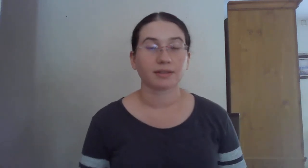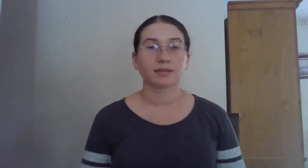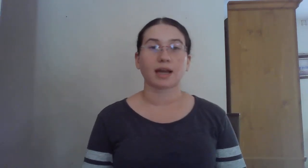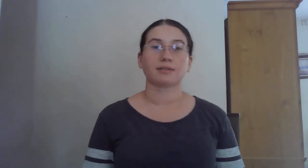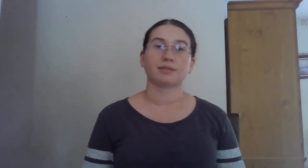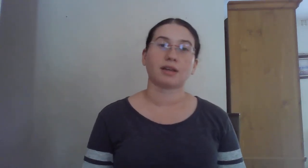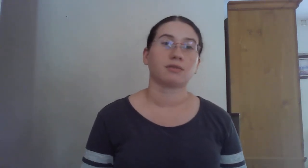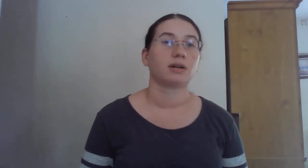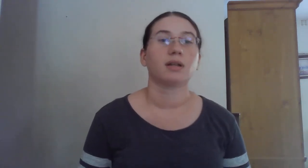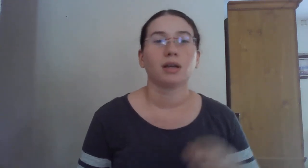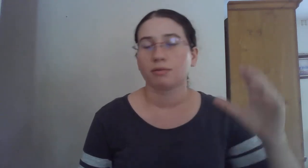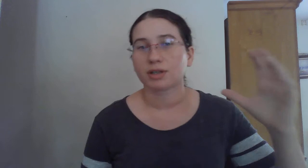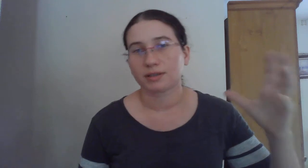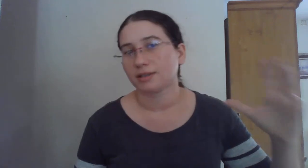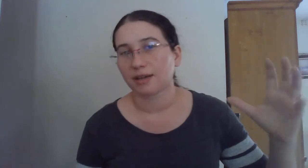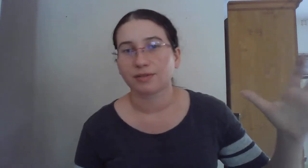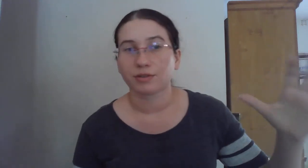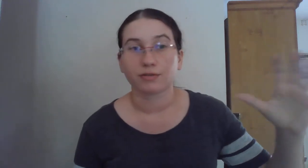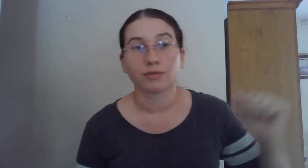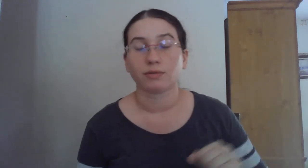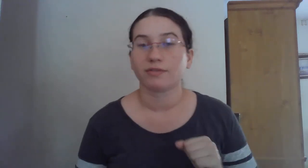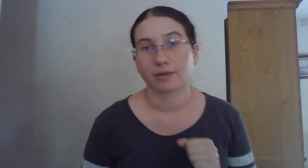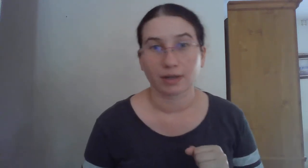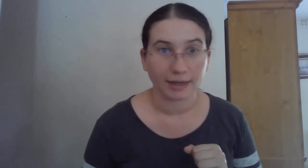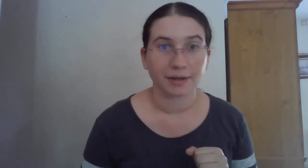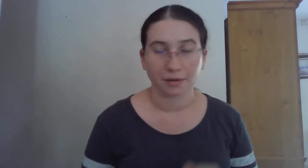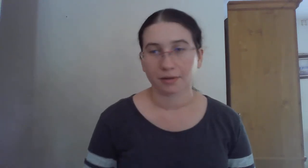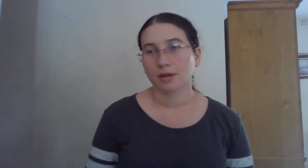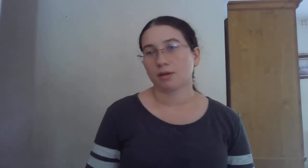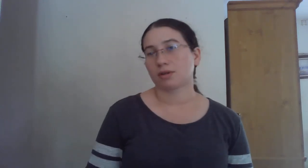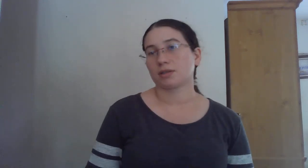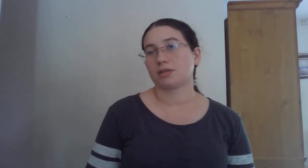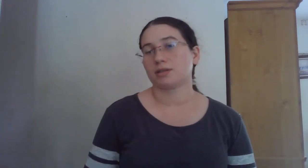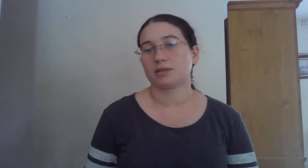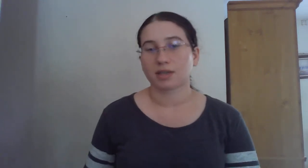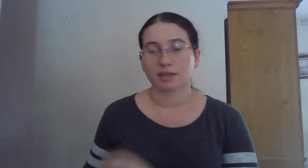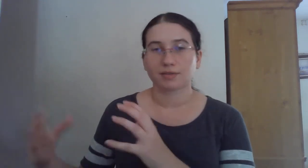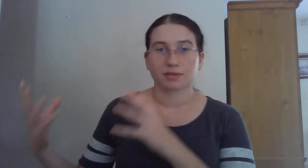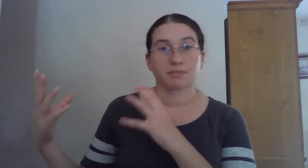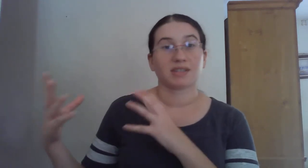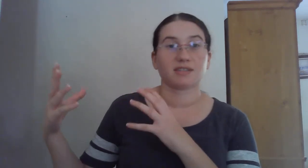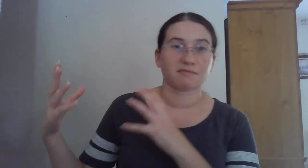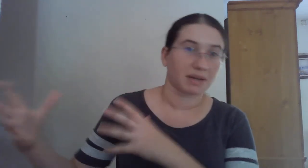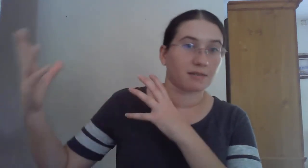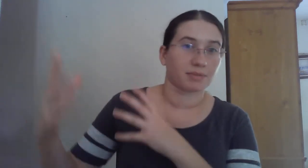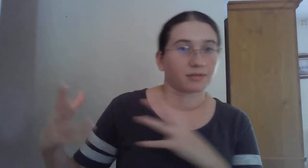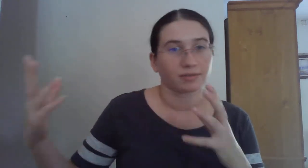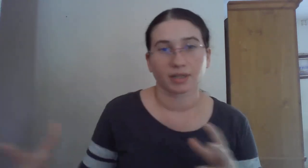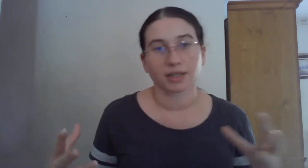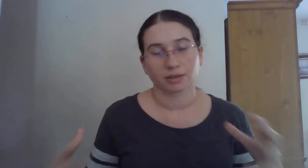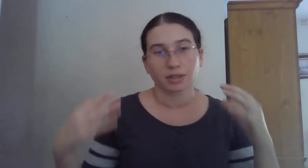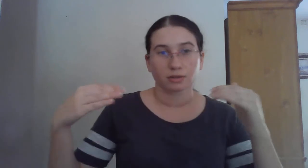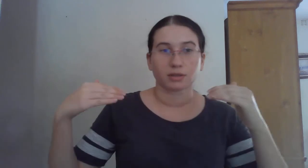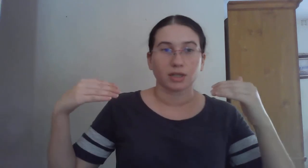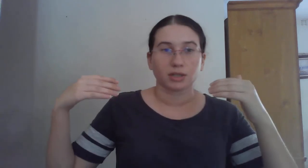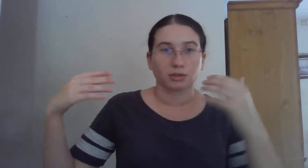the kind of save, well, we're going to save this food for later. We're going to save this piece of paper for later. Right? You're going